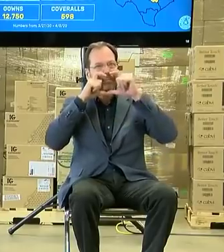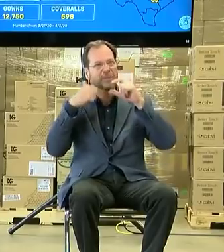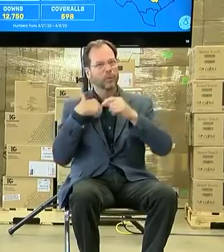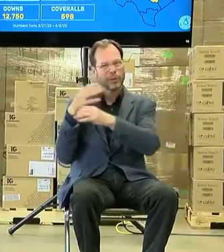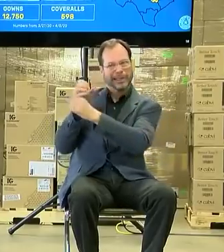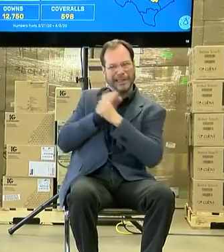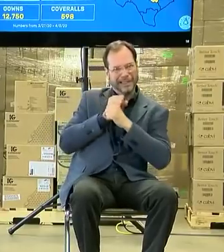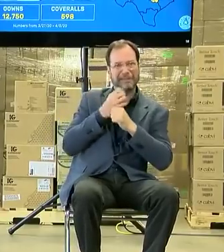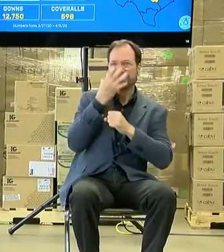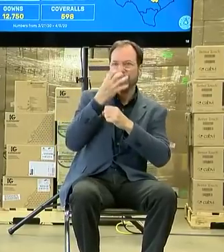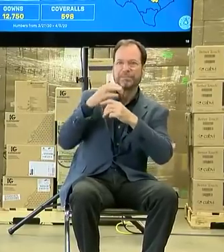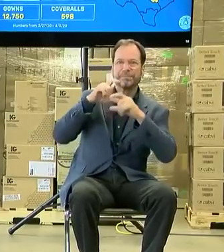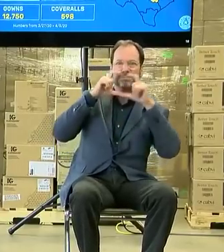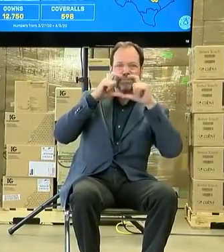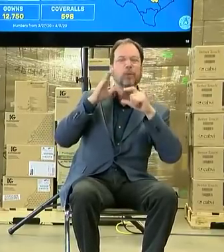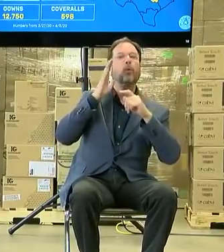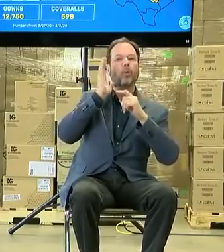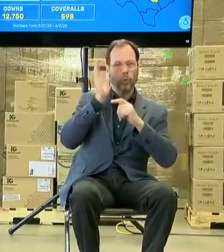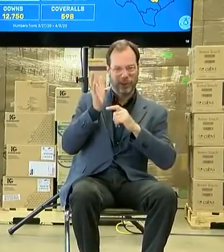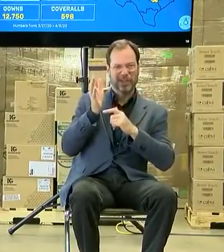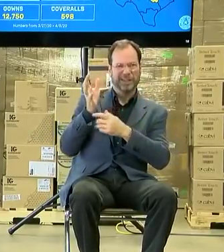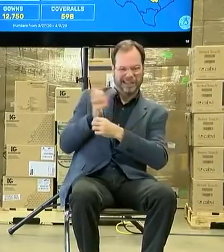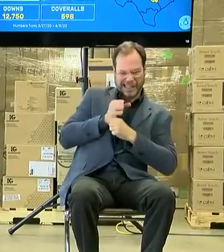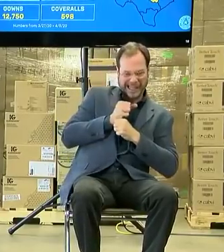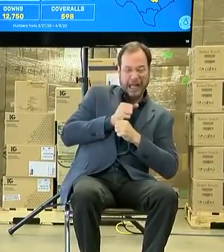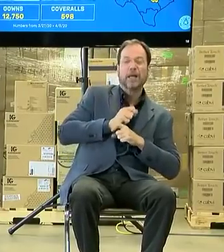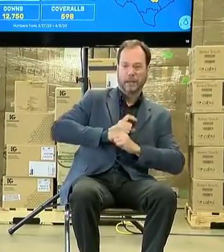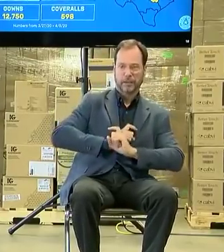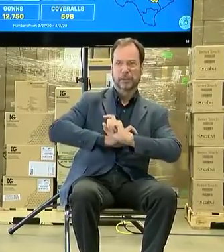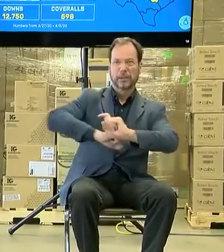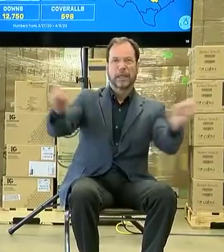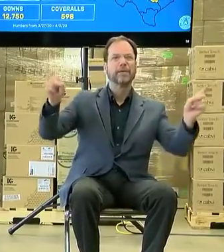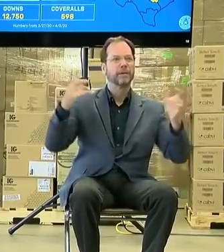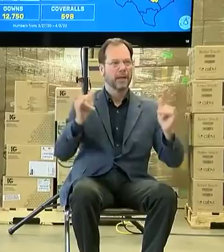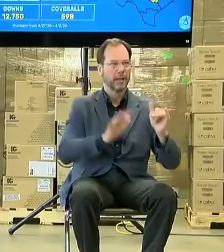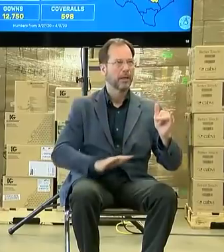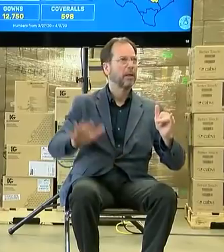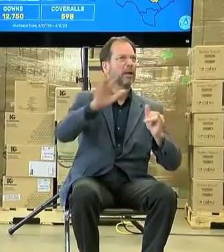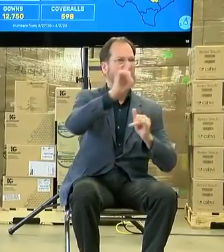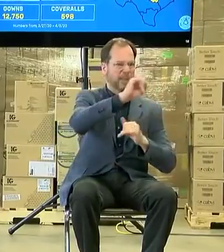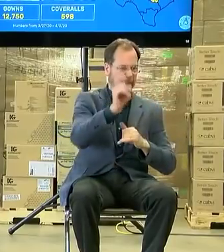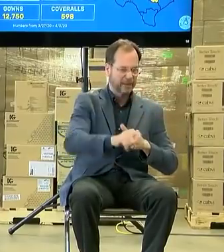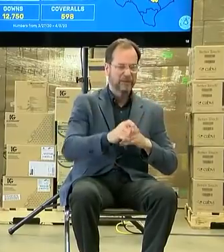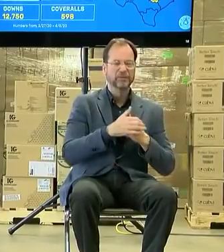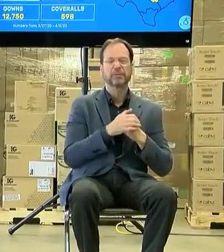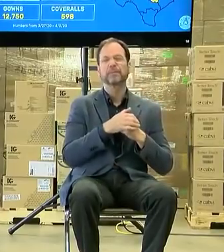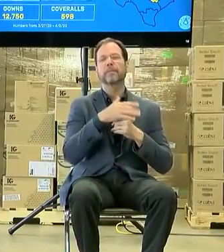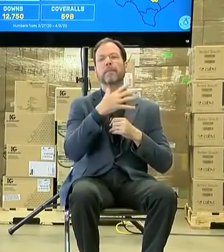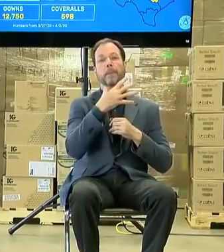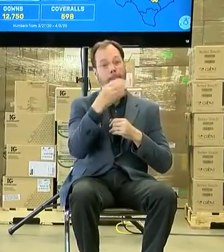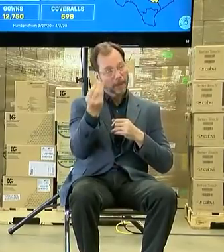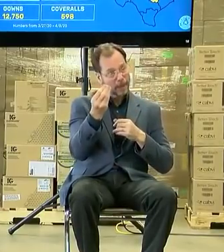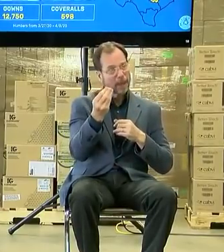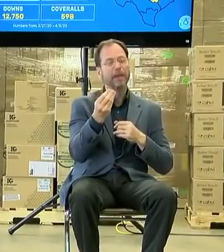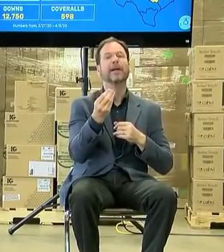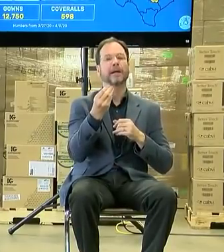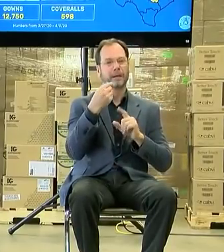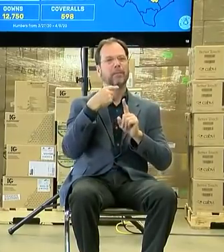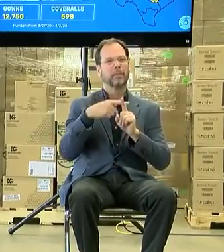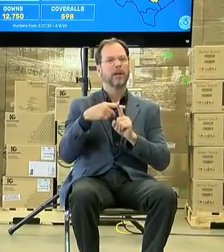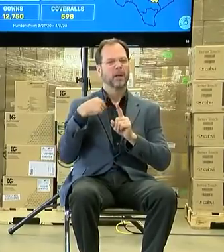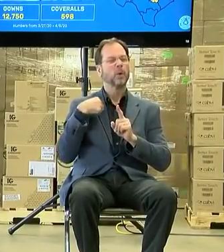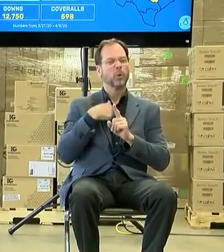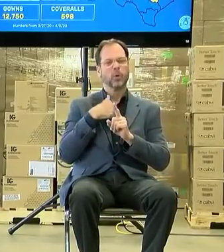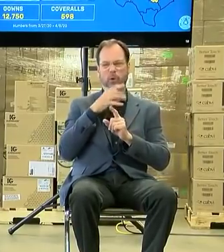that we will be distributing beginning today across the entire state of Texas, in addition to those that will be coming